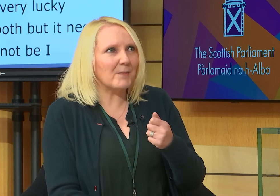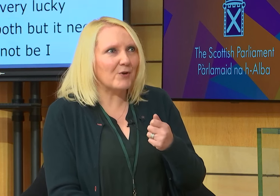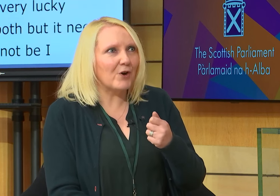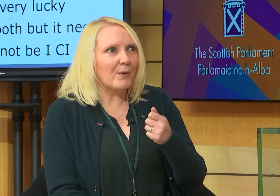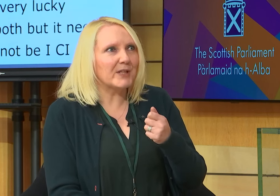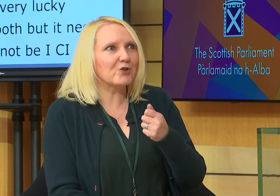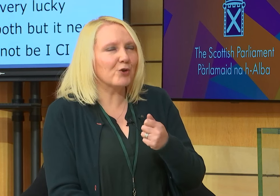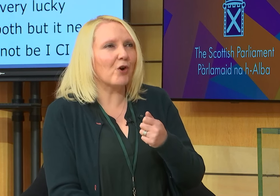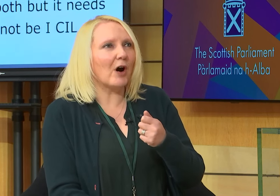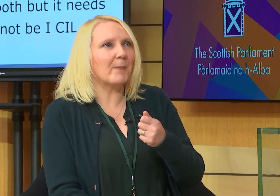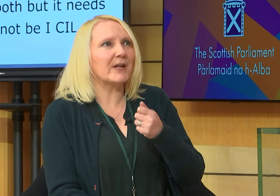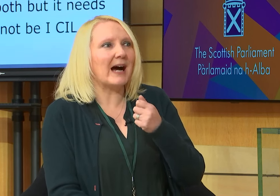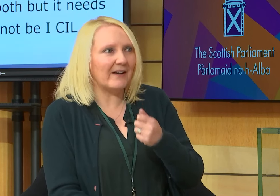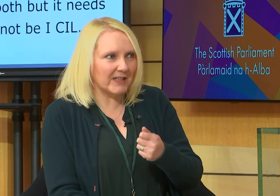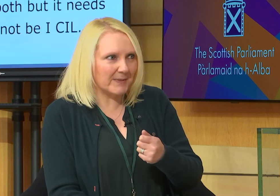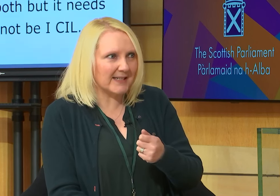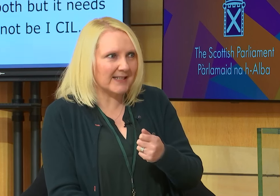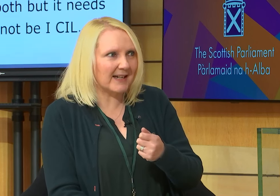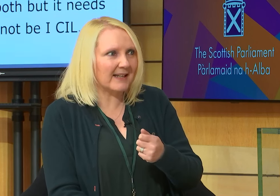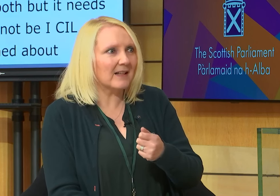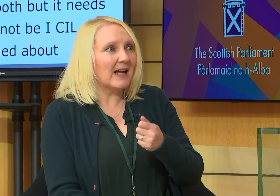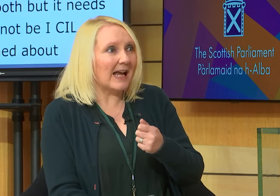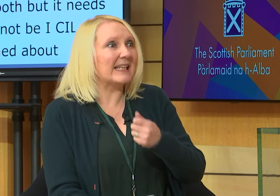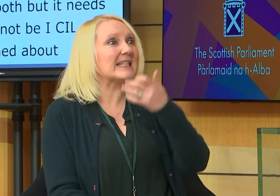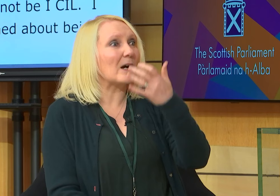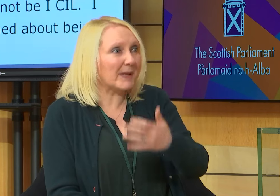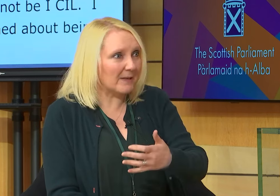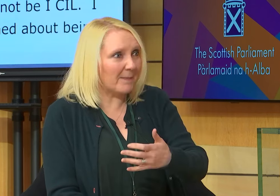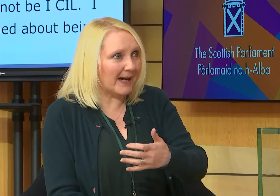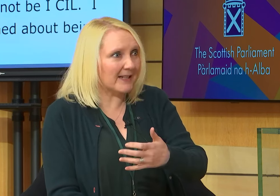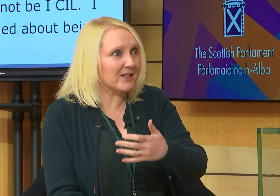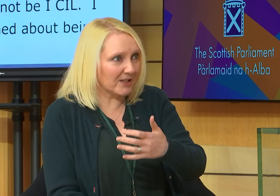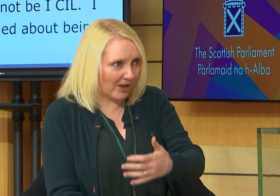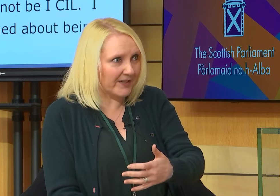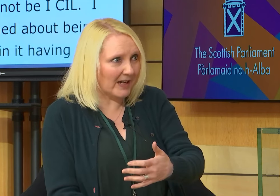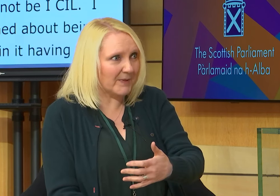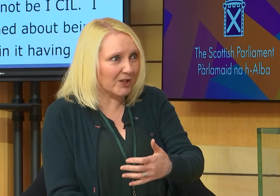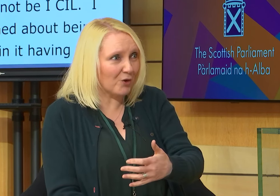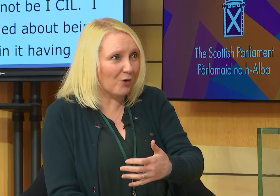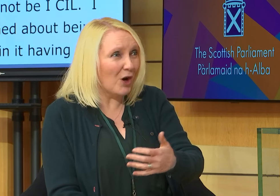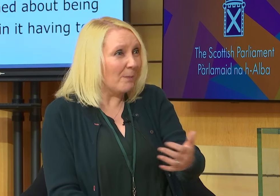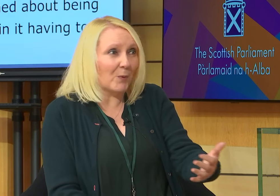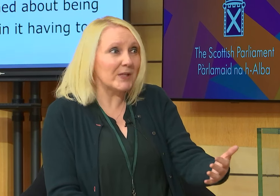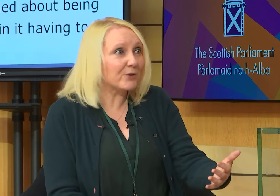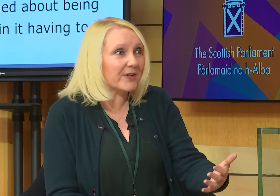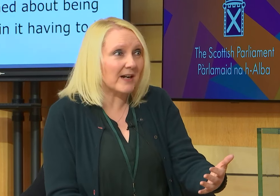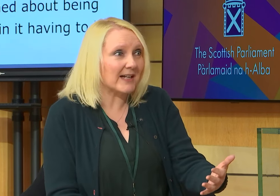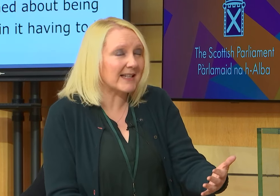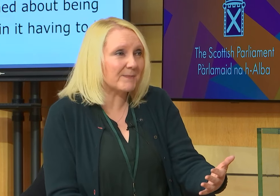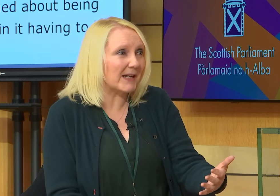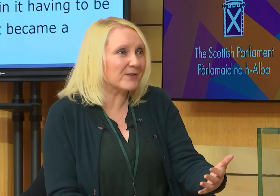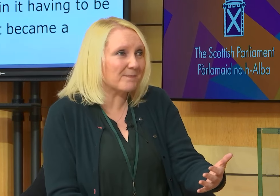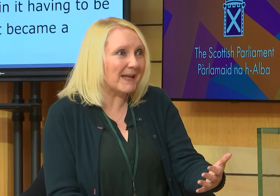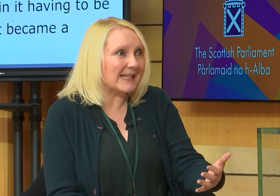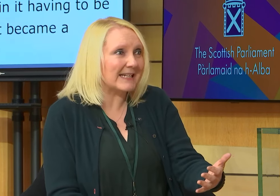concerned about being too caught up in it having to be a CIL in case that became a barrier to it, nothing happening at all. But we know there are